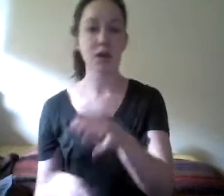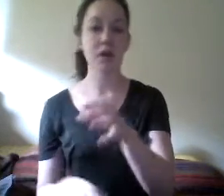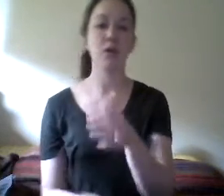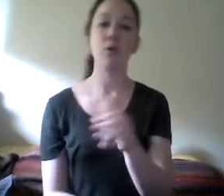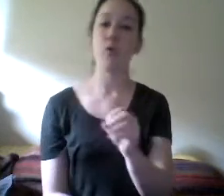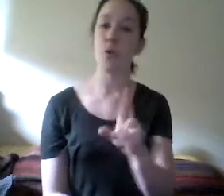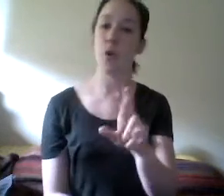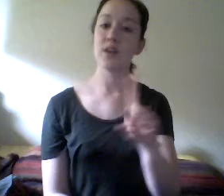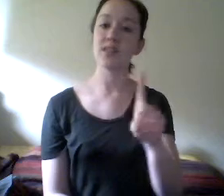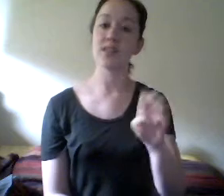or debts.